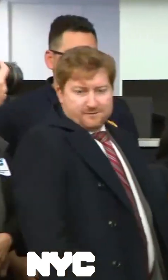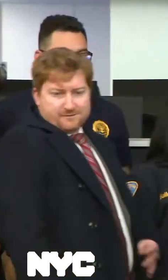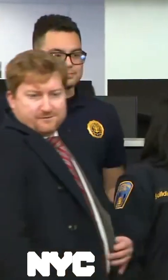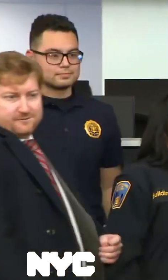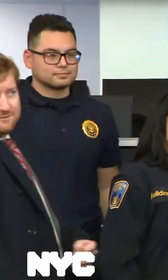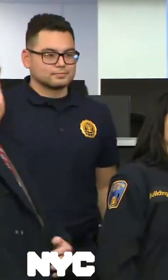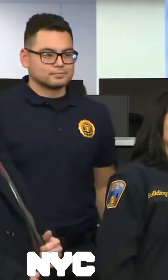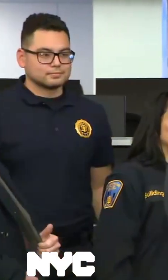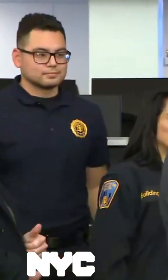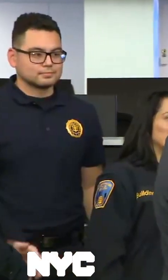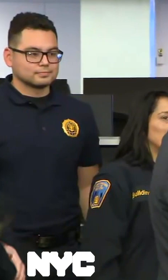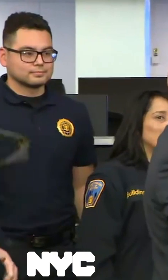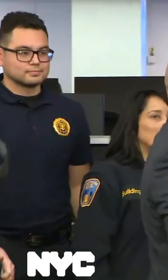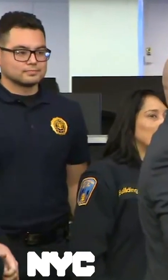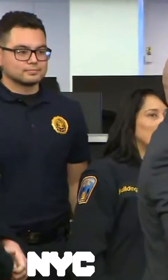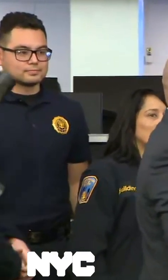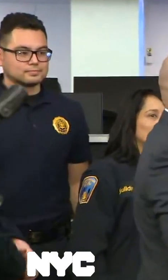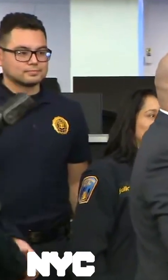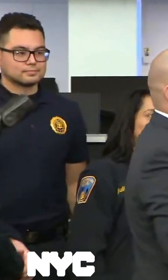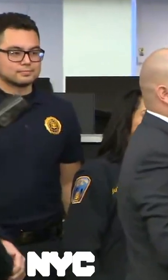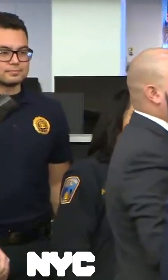How are you? It's good to see you.